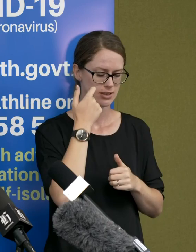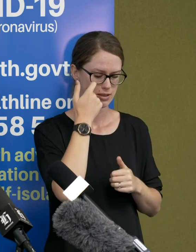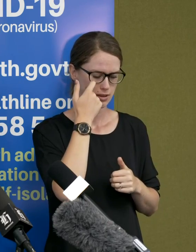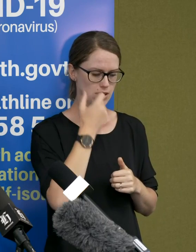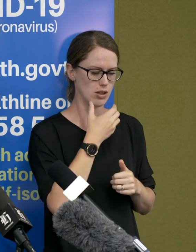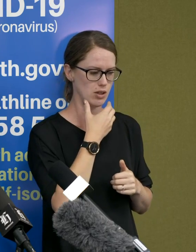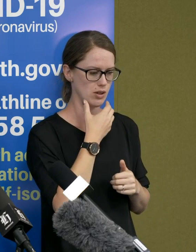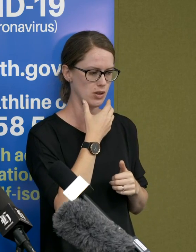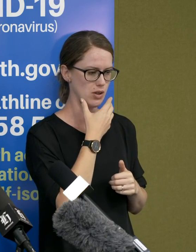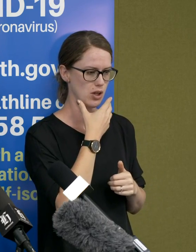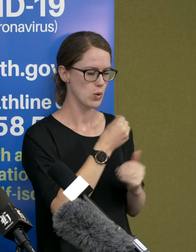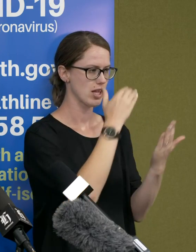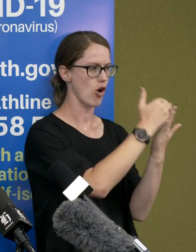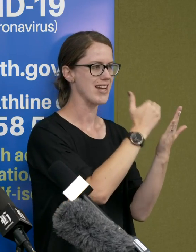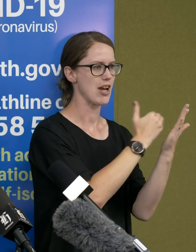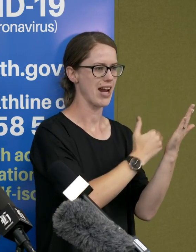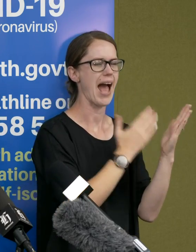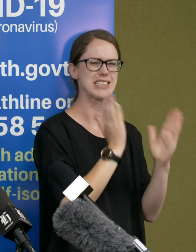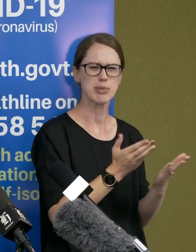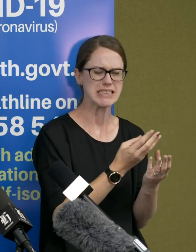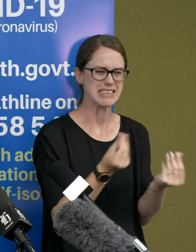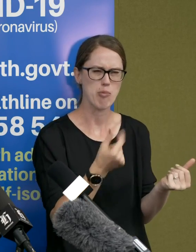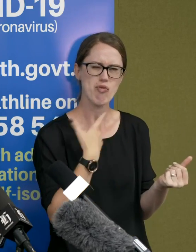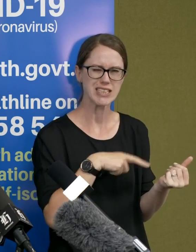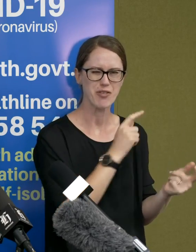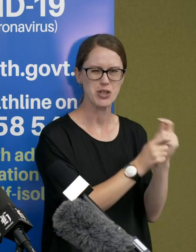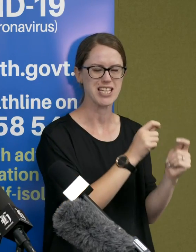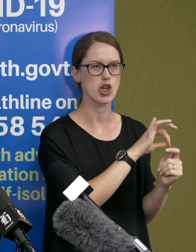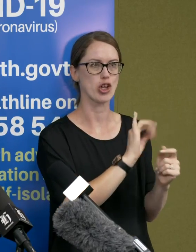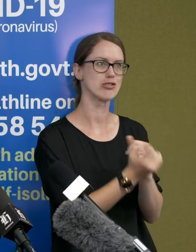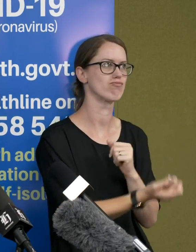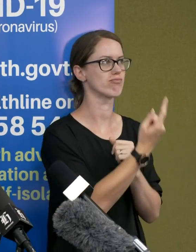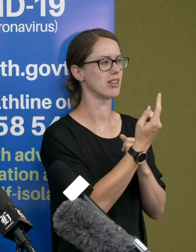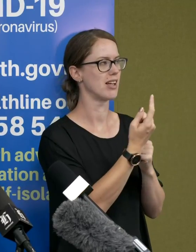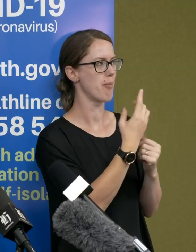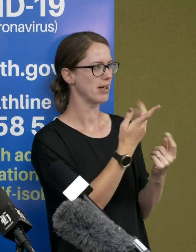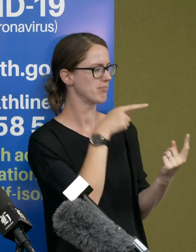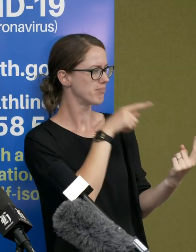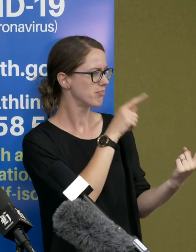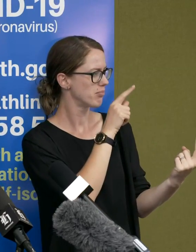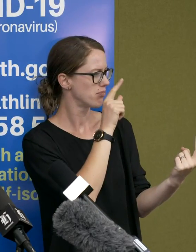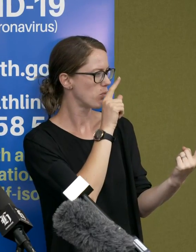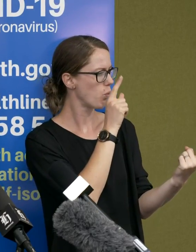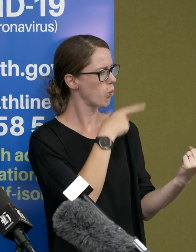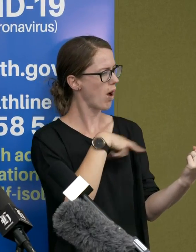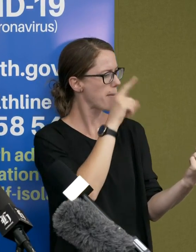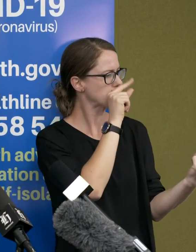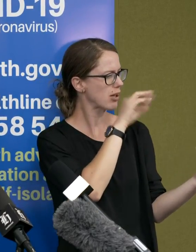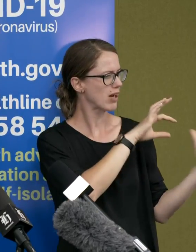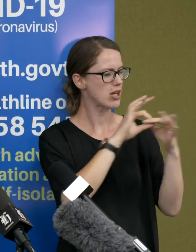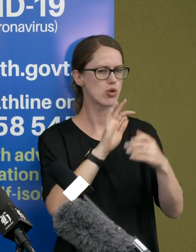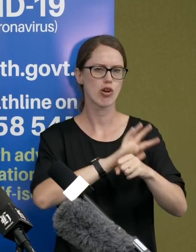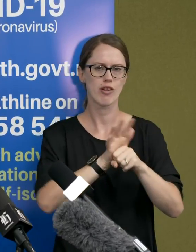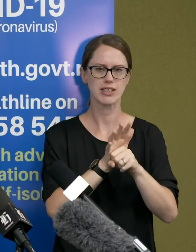use both the epidemiological criteria. So there has to be a reason why their symptoms might be related to COVID-19,